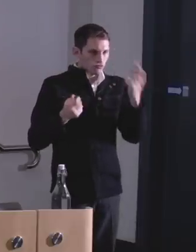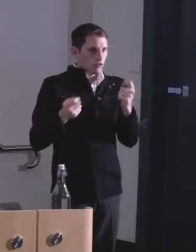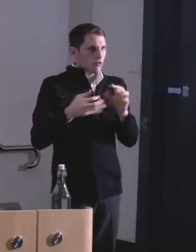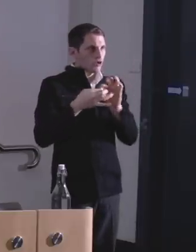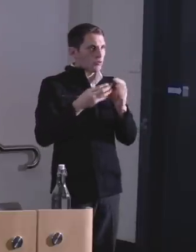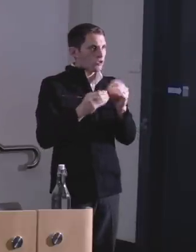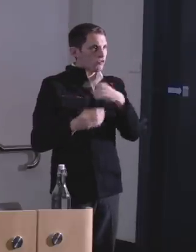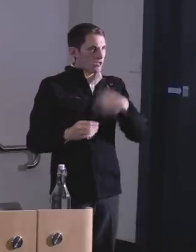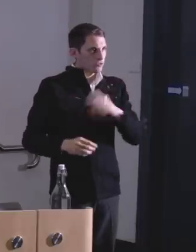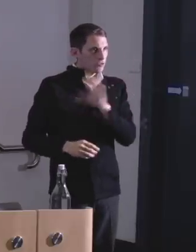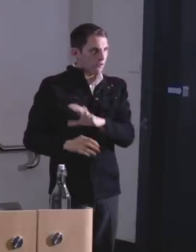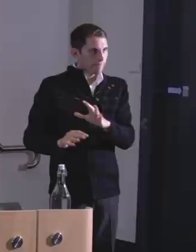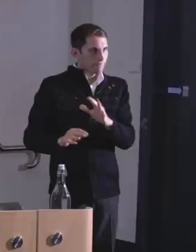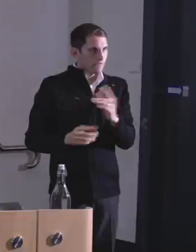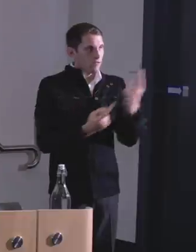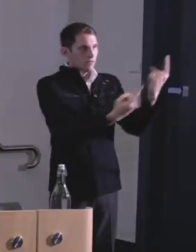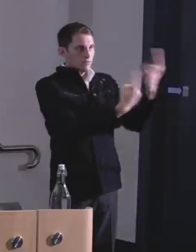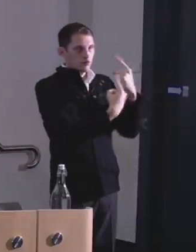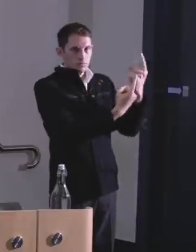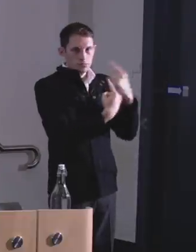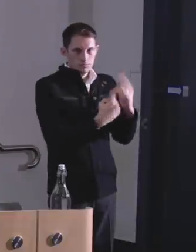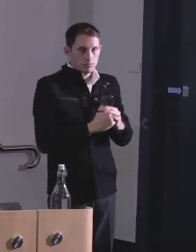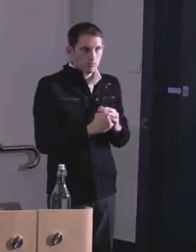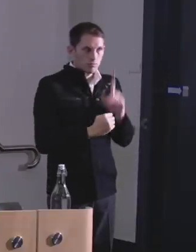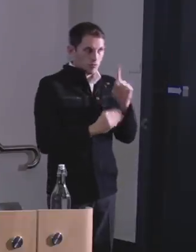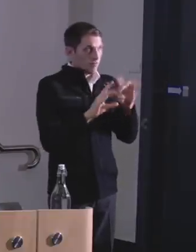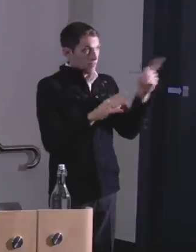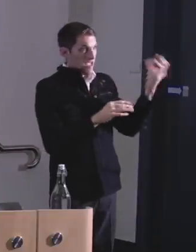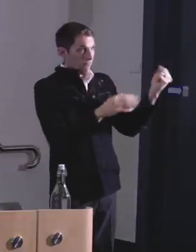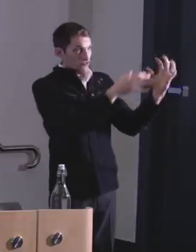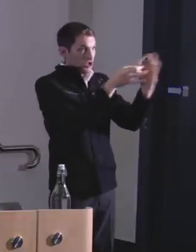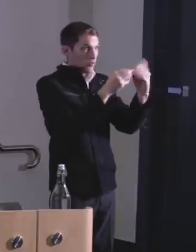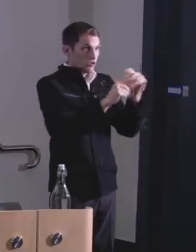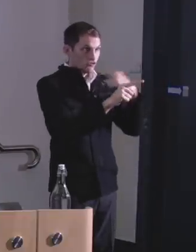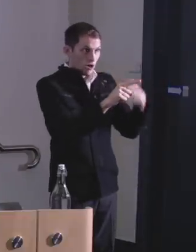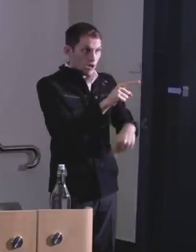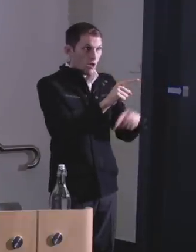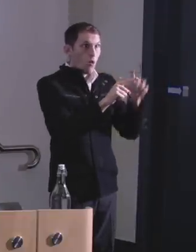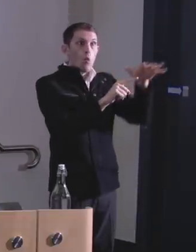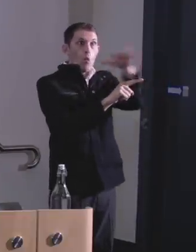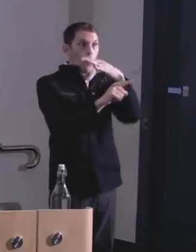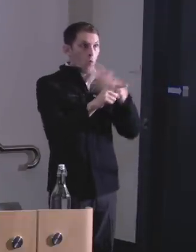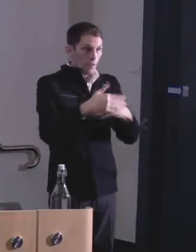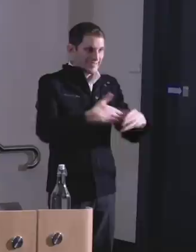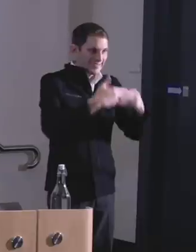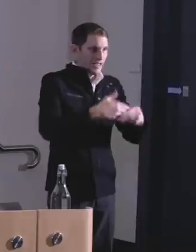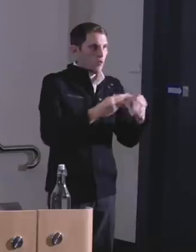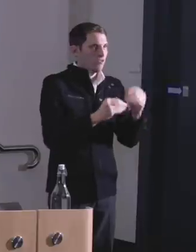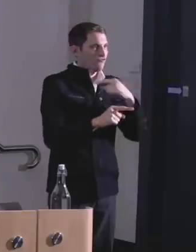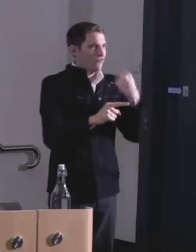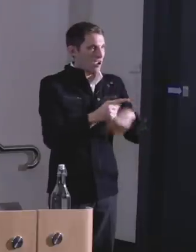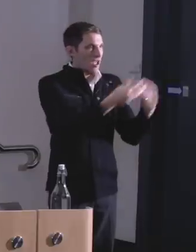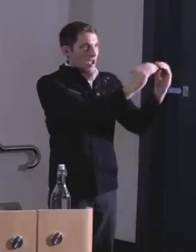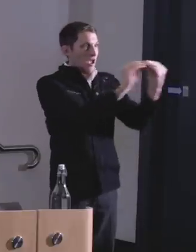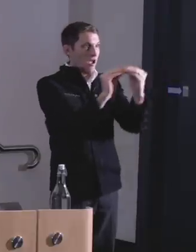China. Of course, they have their relationships with China. Everyone wants to make the deal with China, get